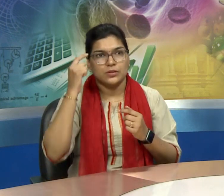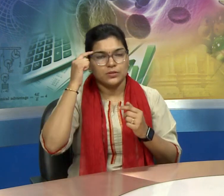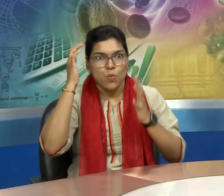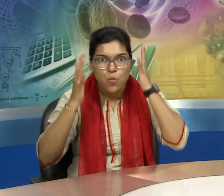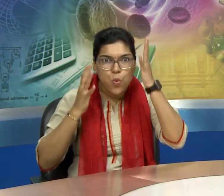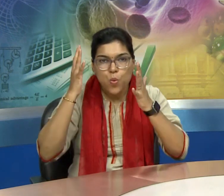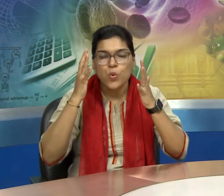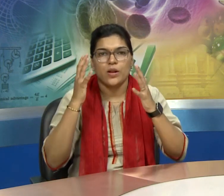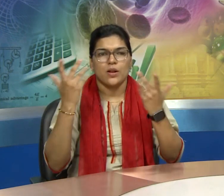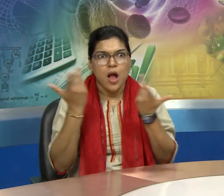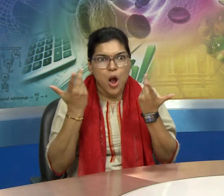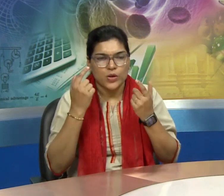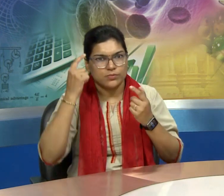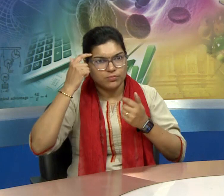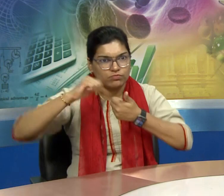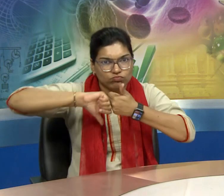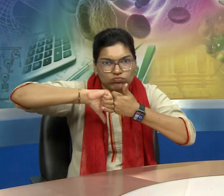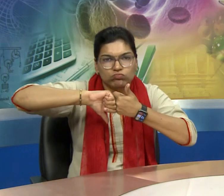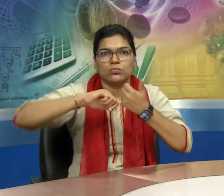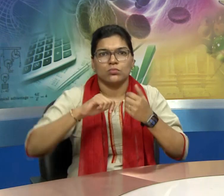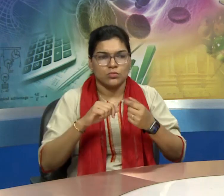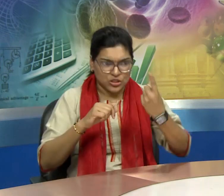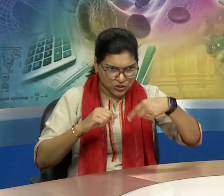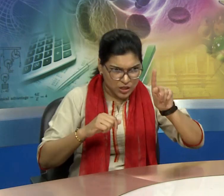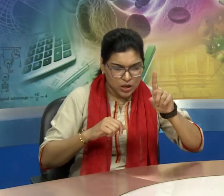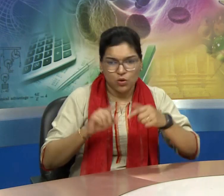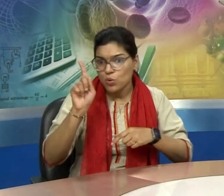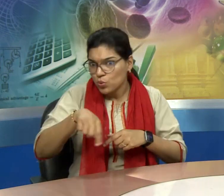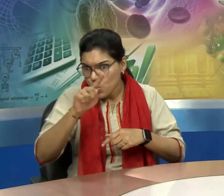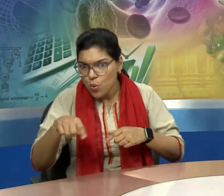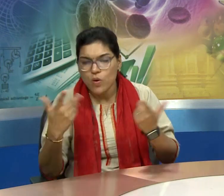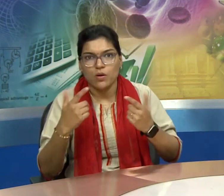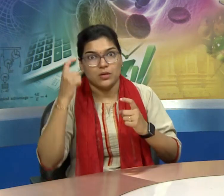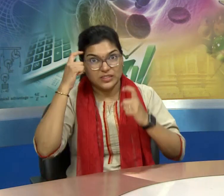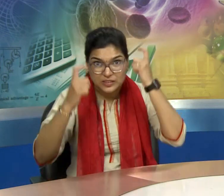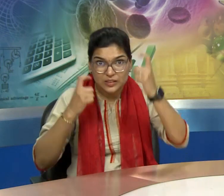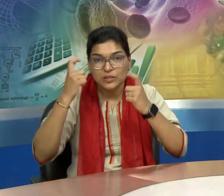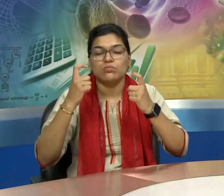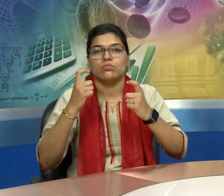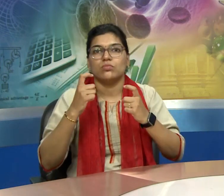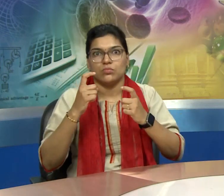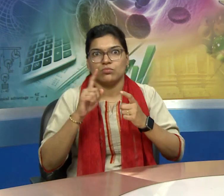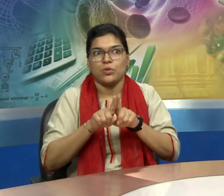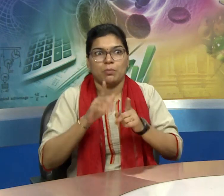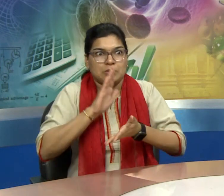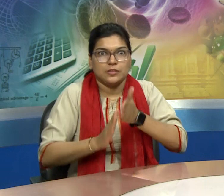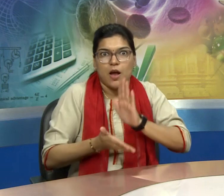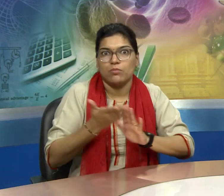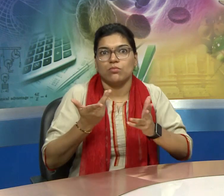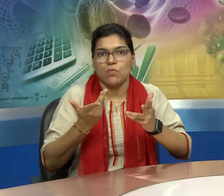This word is concern. Concern means to have worry about what